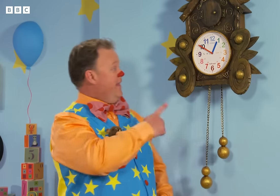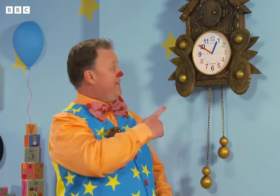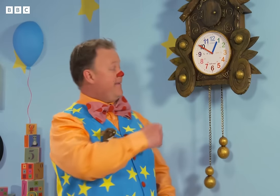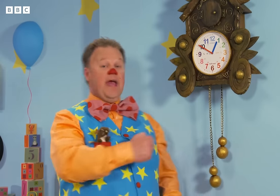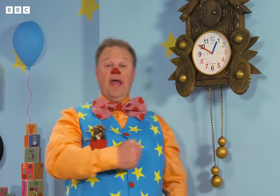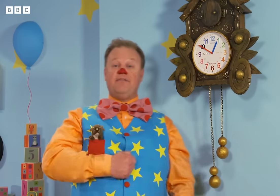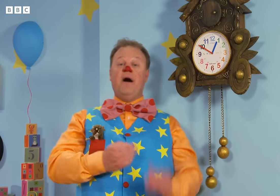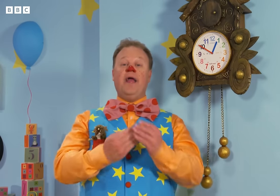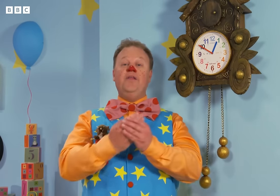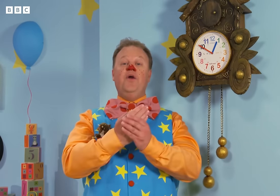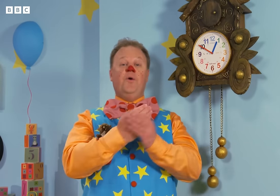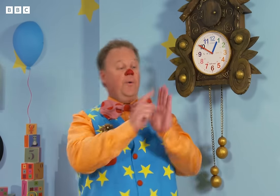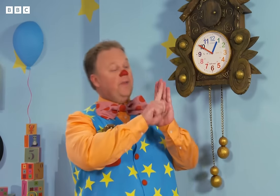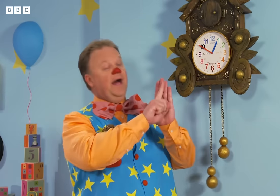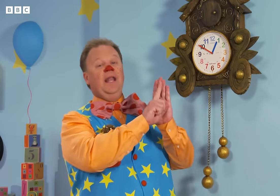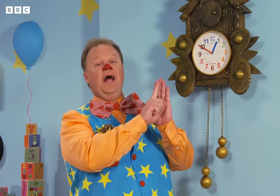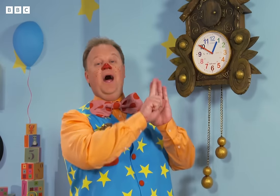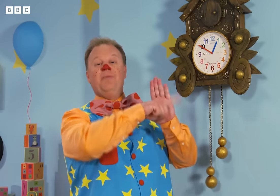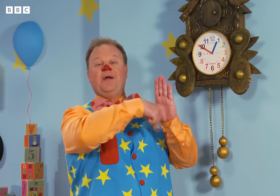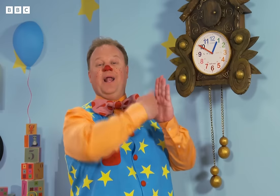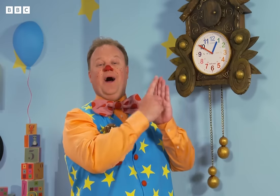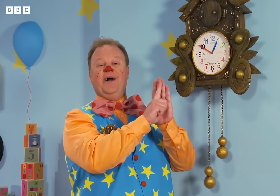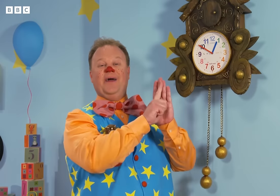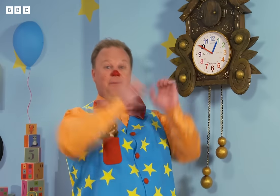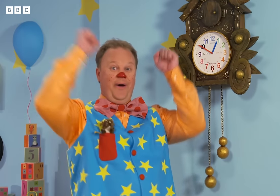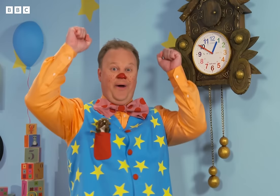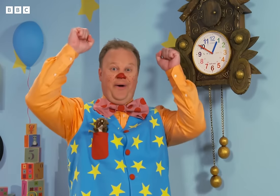This is my new alarm clock. Woohoo!